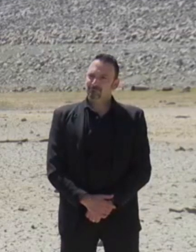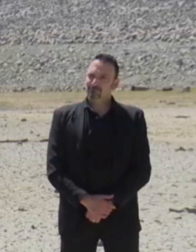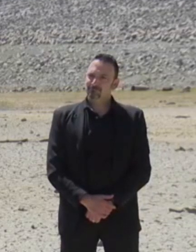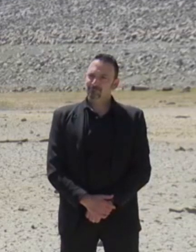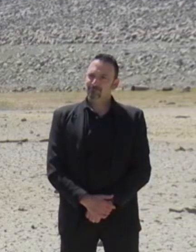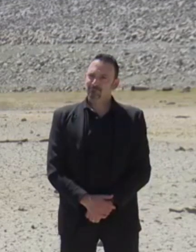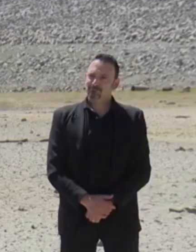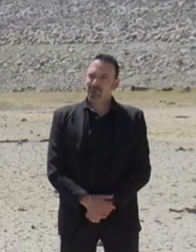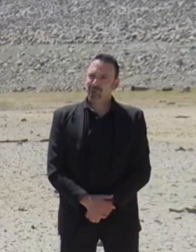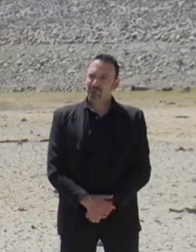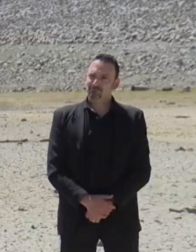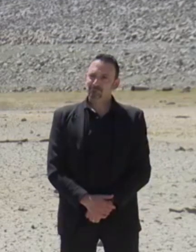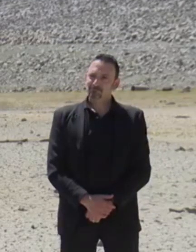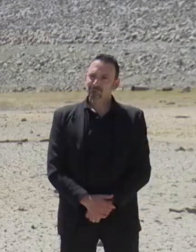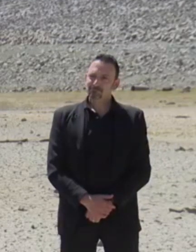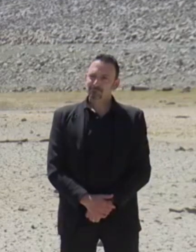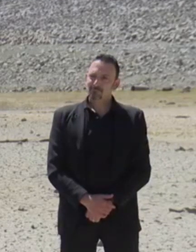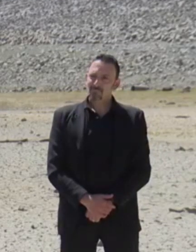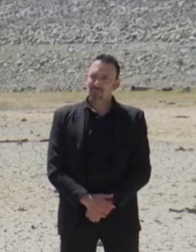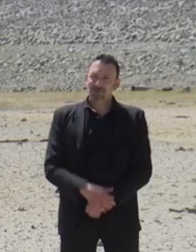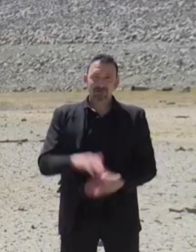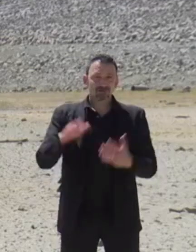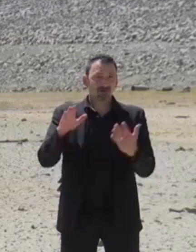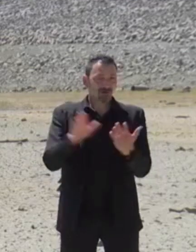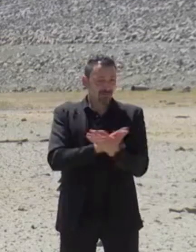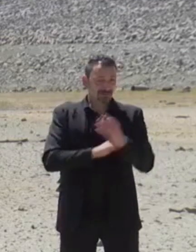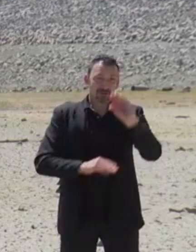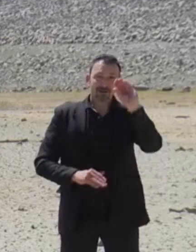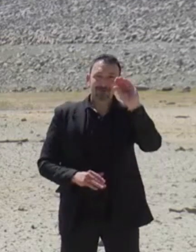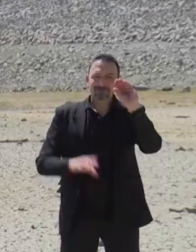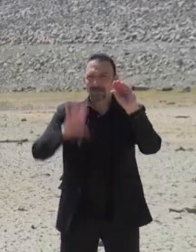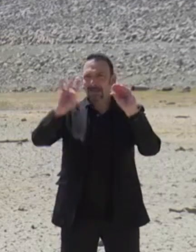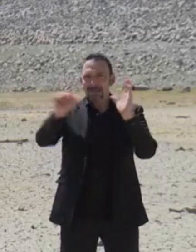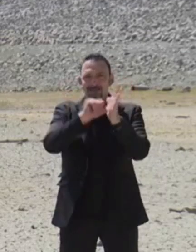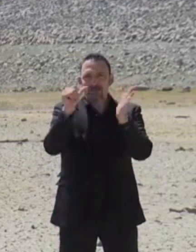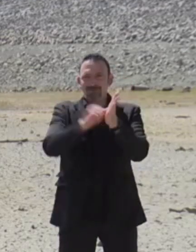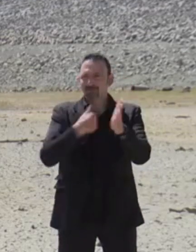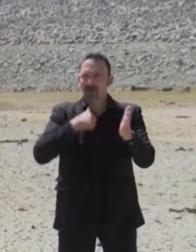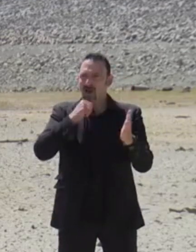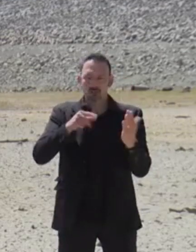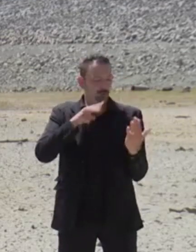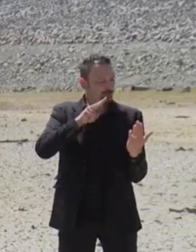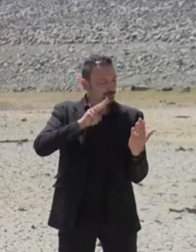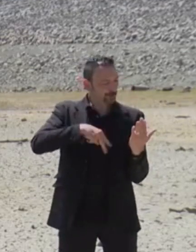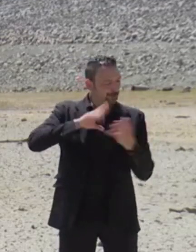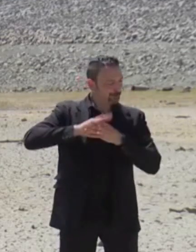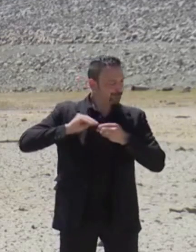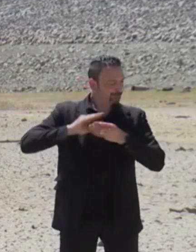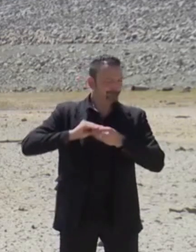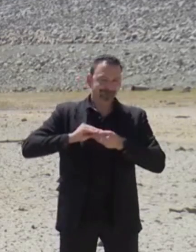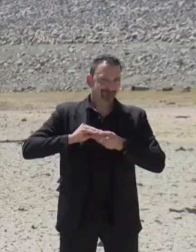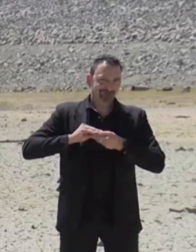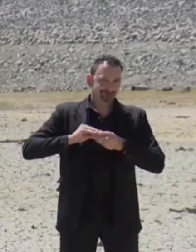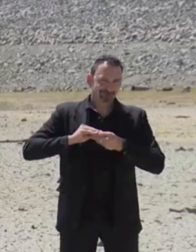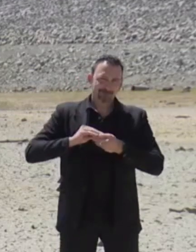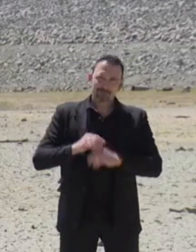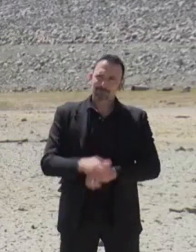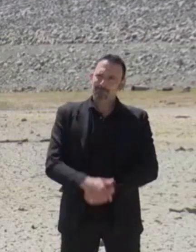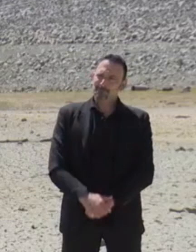I will spare you, this is 8 pages or so of reading through all the details, though I did, I hope, cover most of